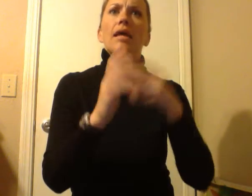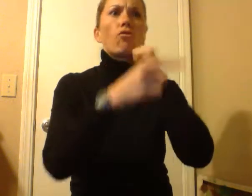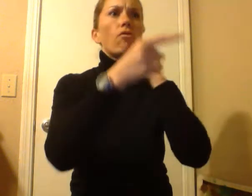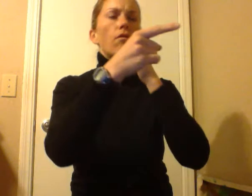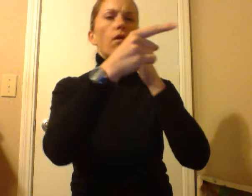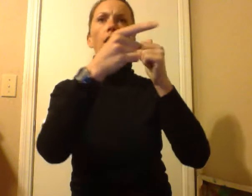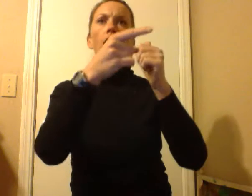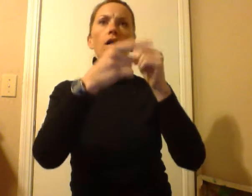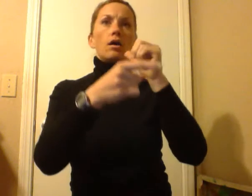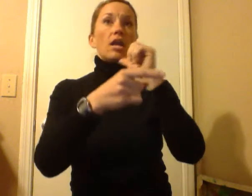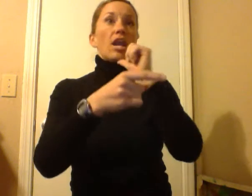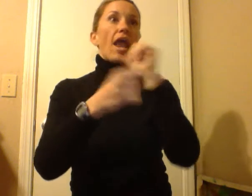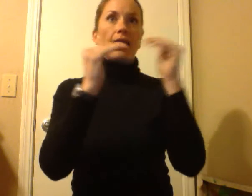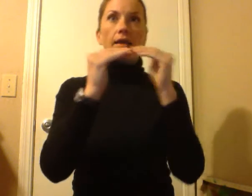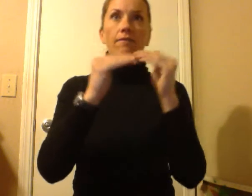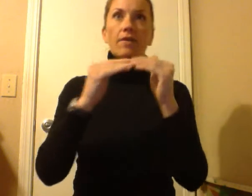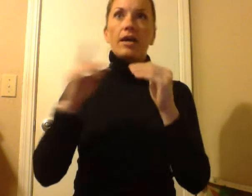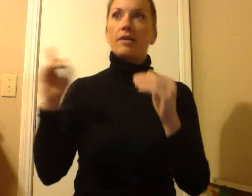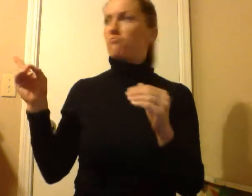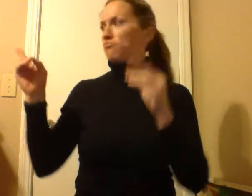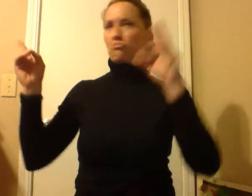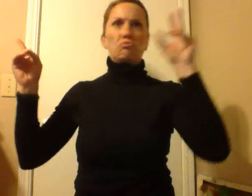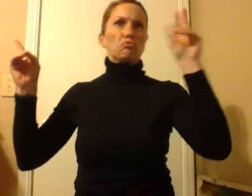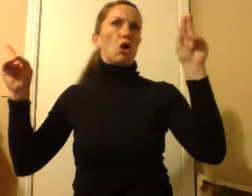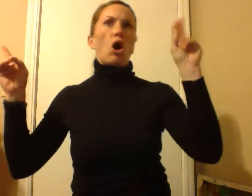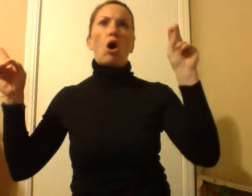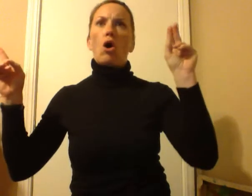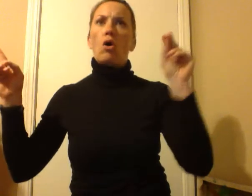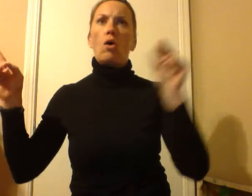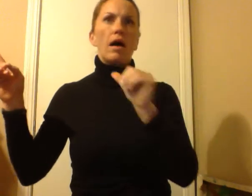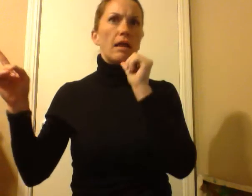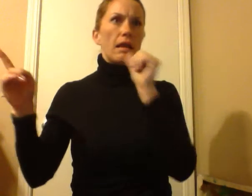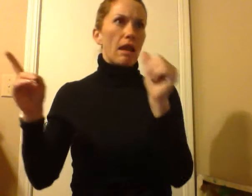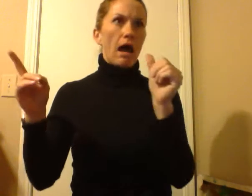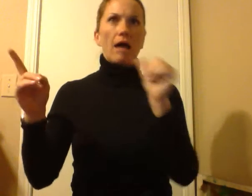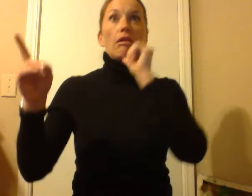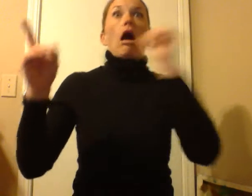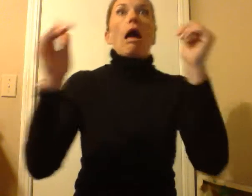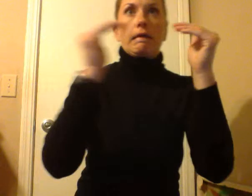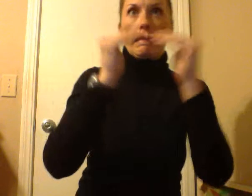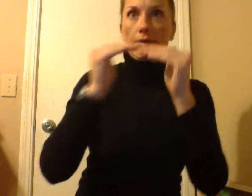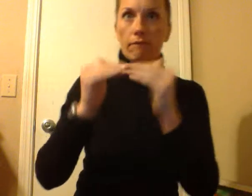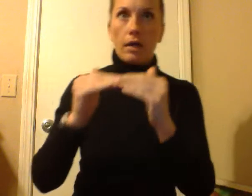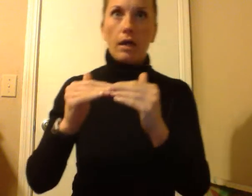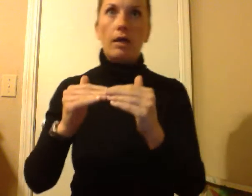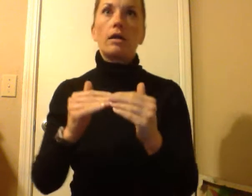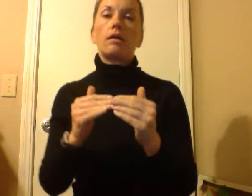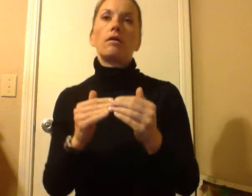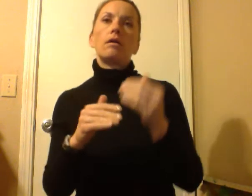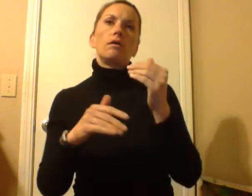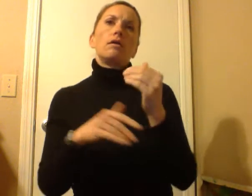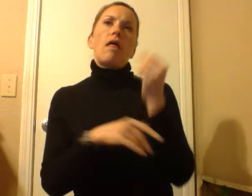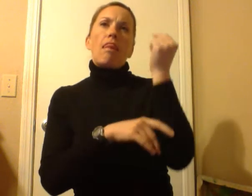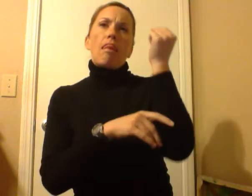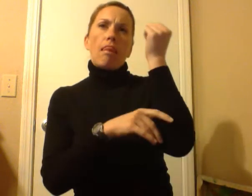Oh, careful. Listen to me. If I have a train track, the 2 train tracks run parallel. I want you to look